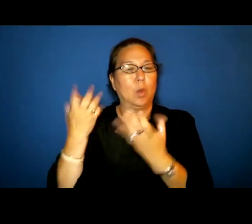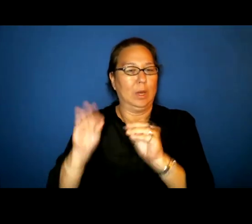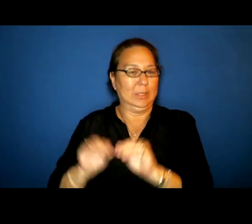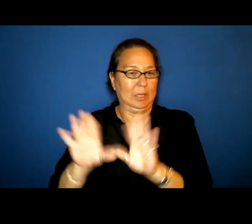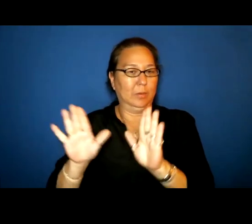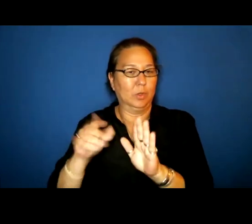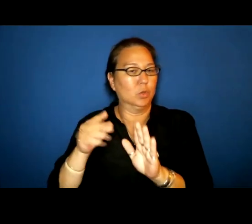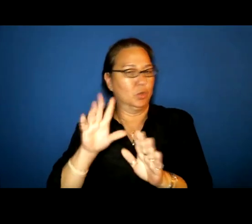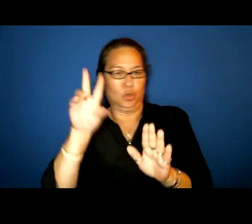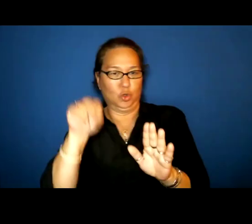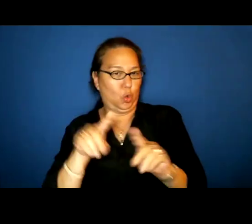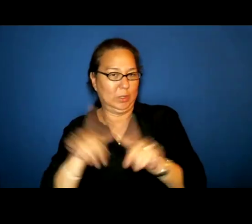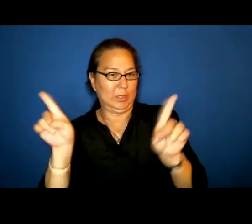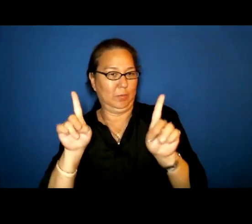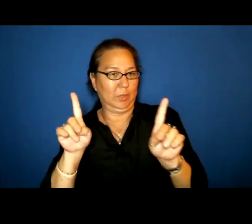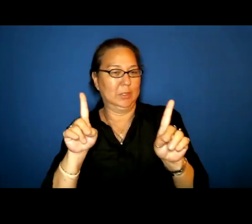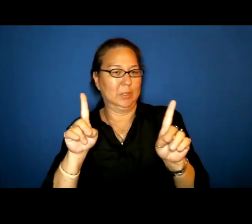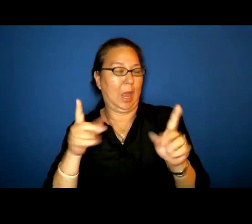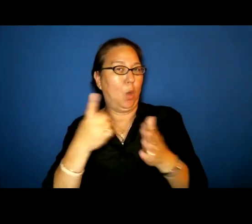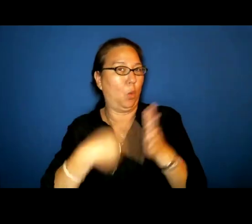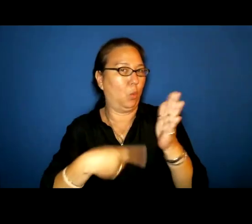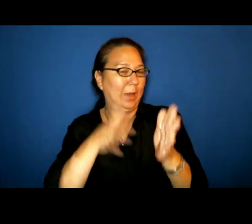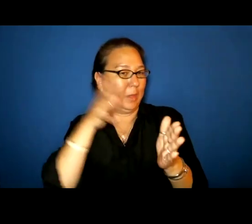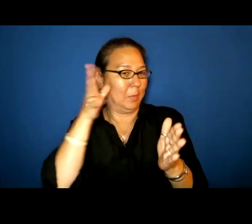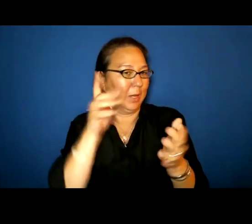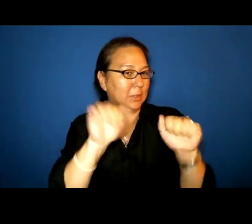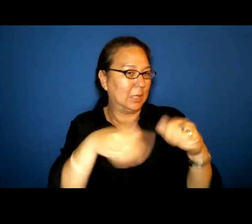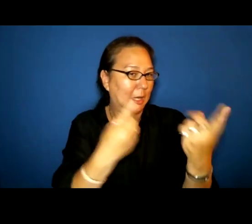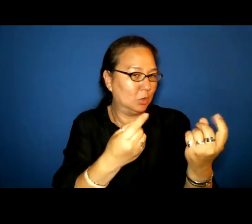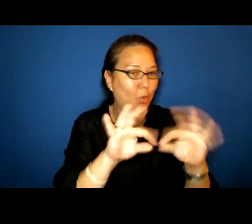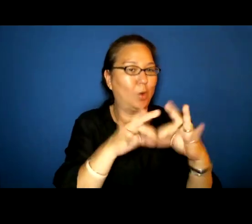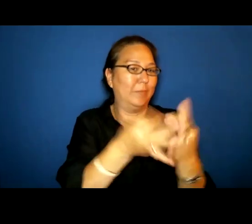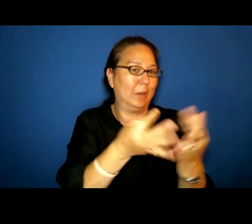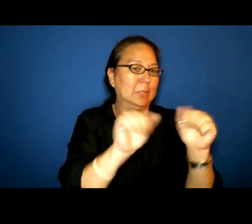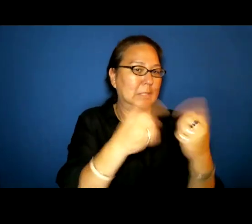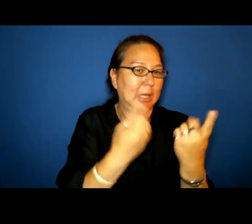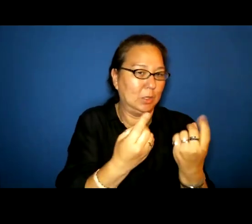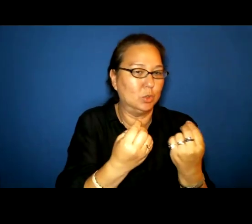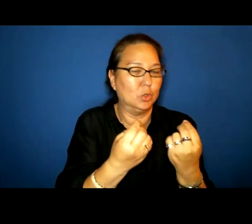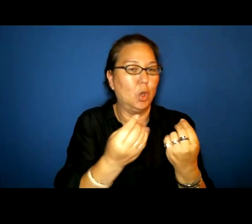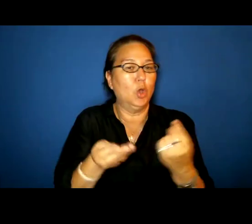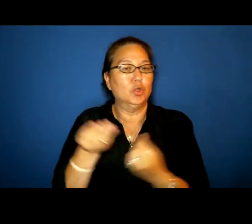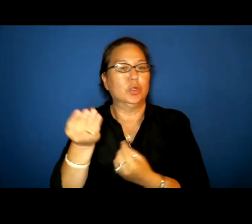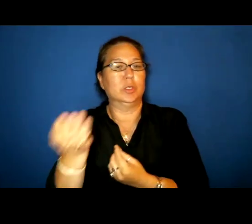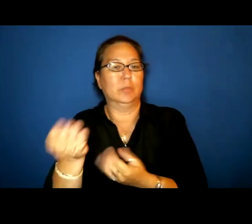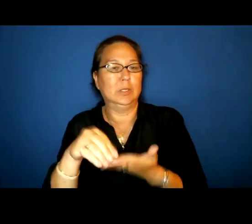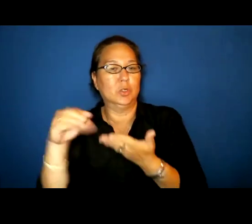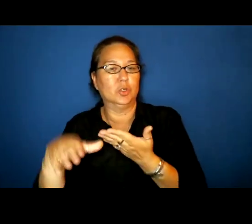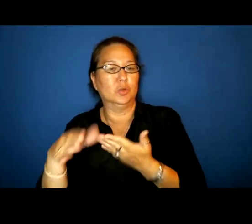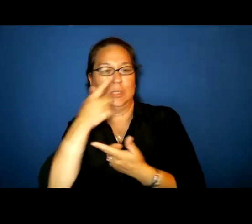families to take to submit students' interest and application to the exam schools for any of these options. Is that